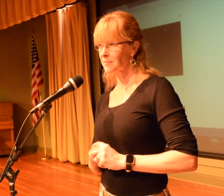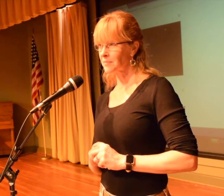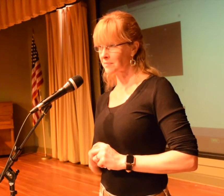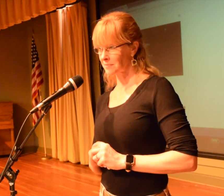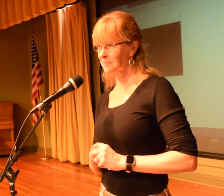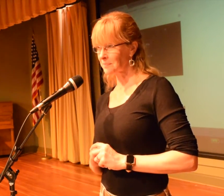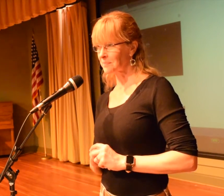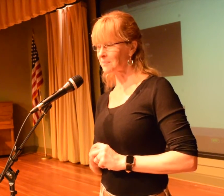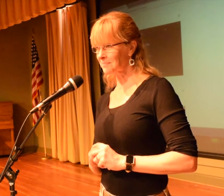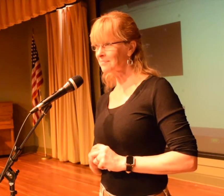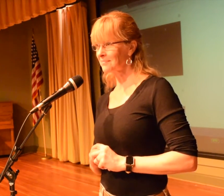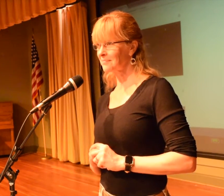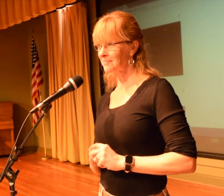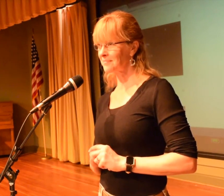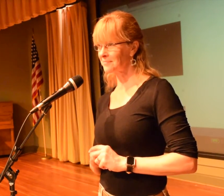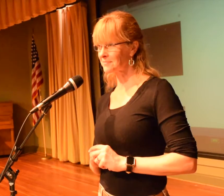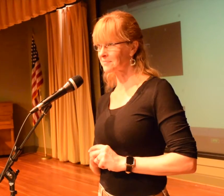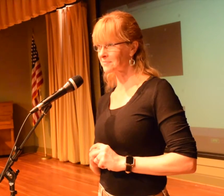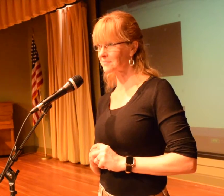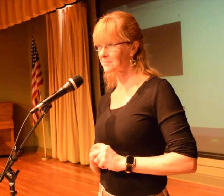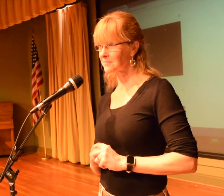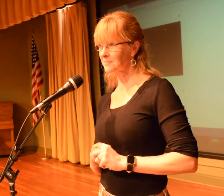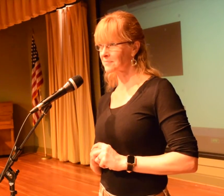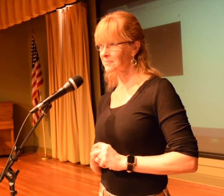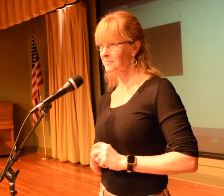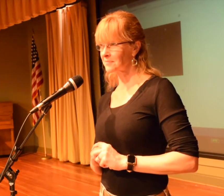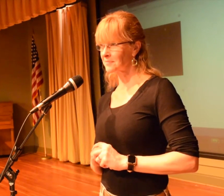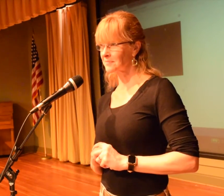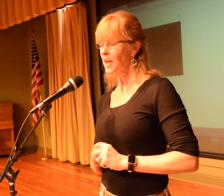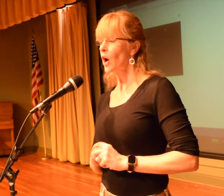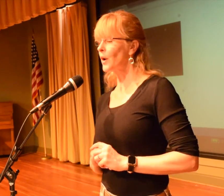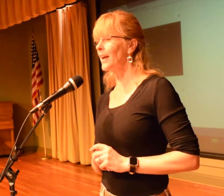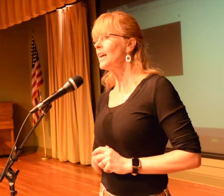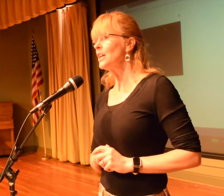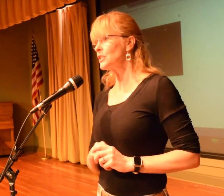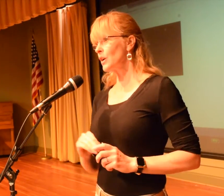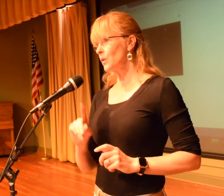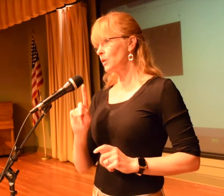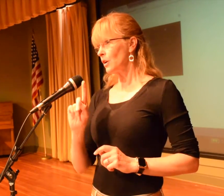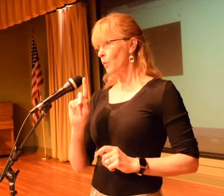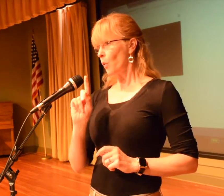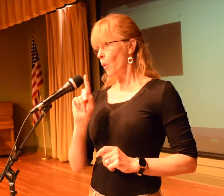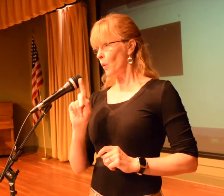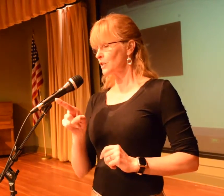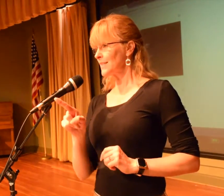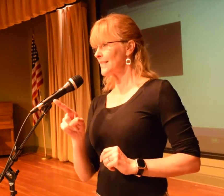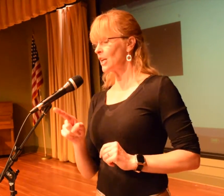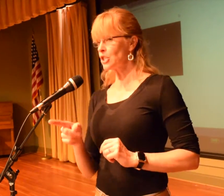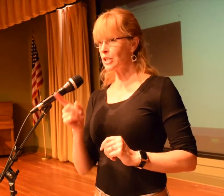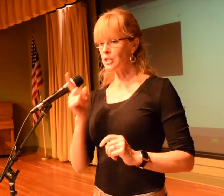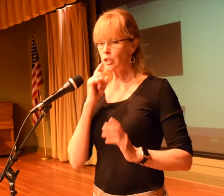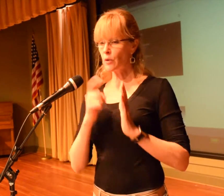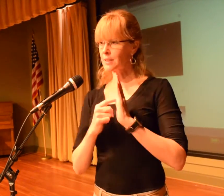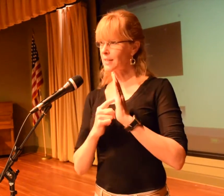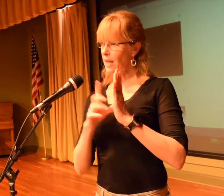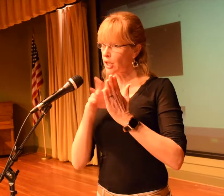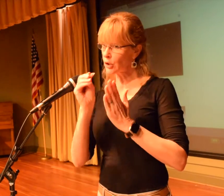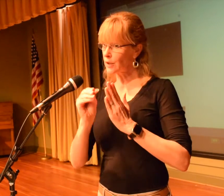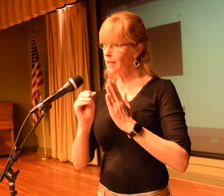with the numbers, but the video is showing for the ASL it's back as far as Okay, so what she's saying, she's noticed that in learning